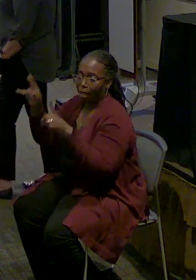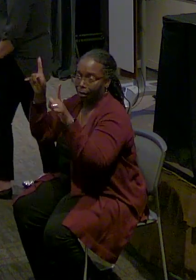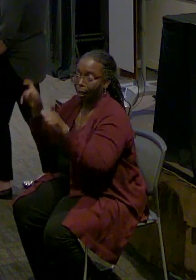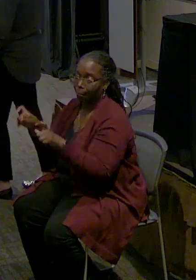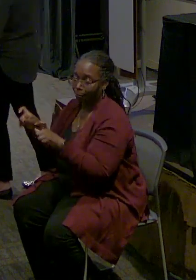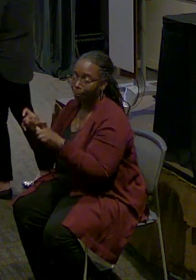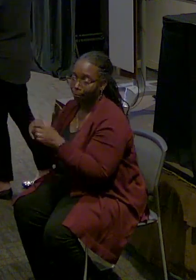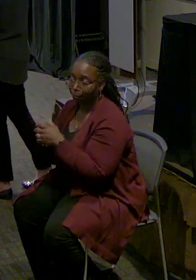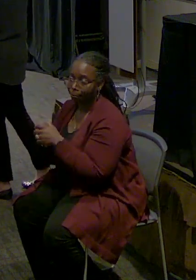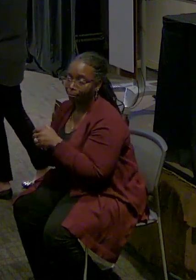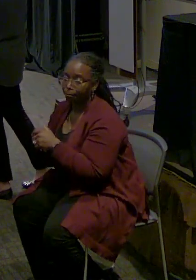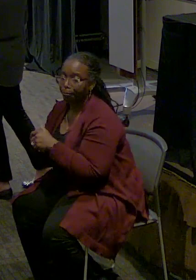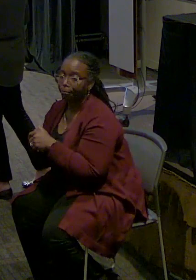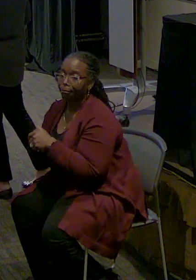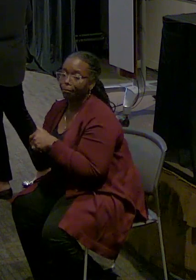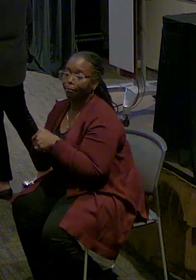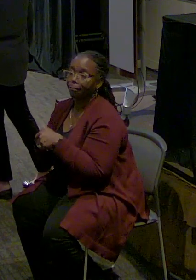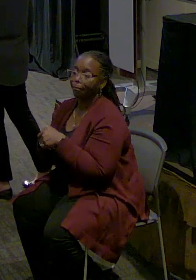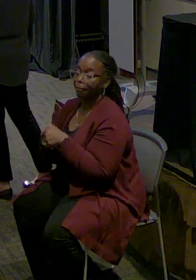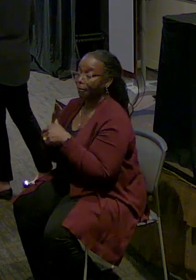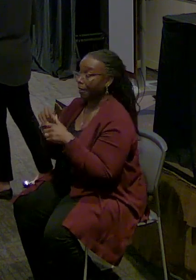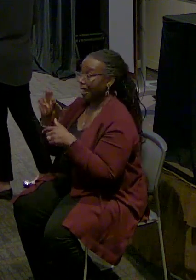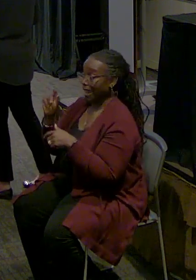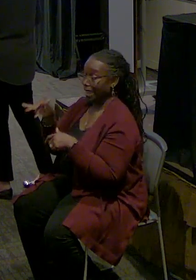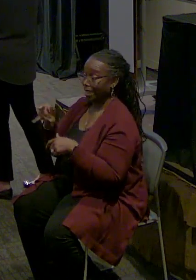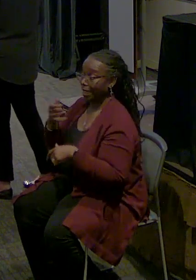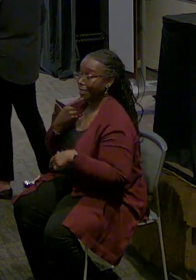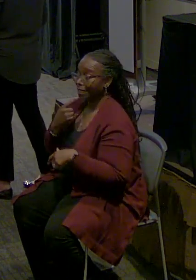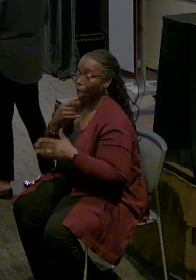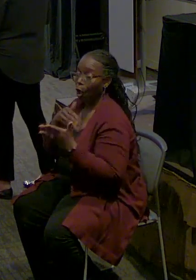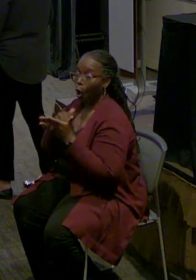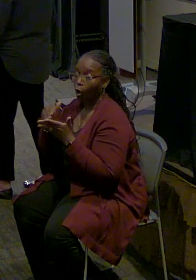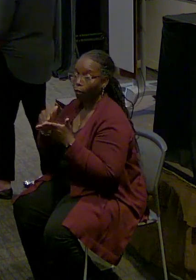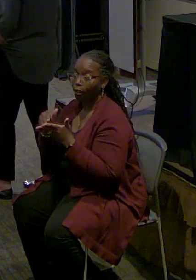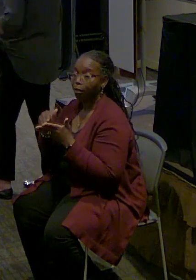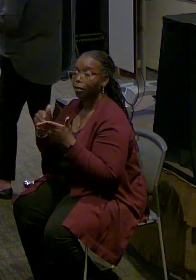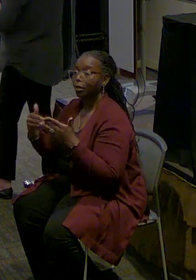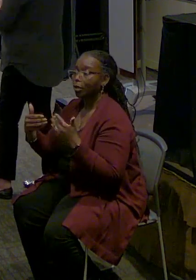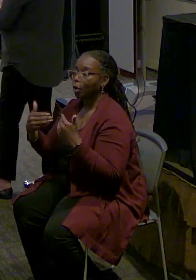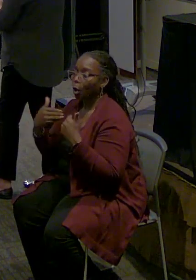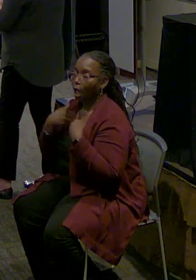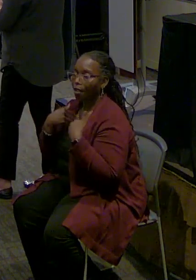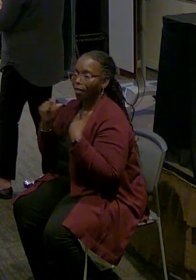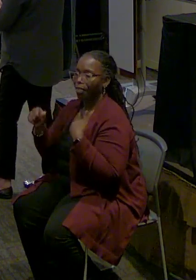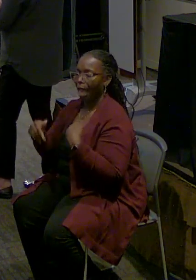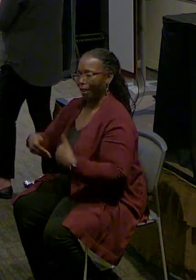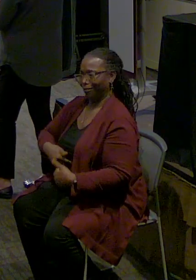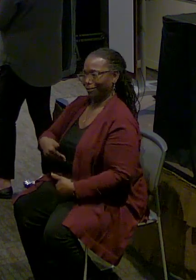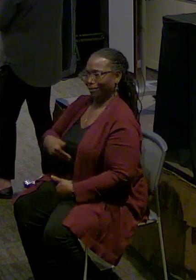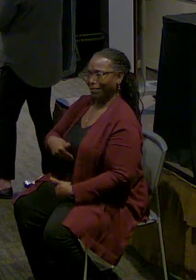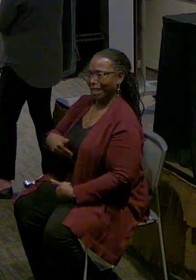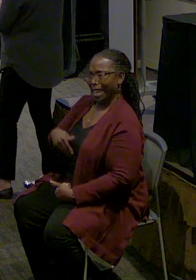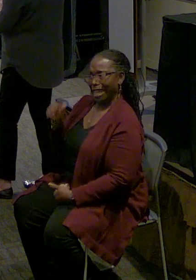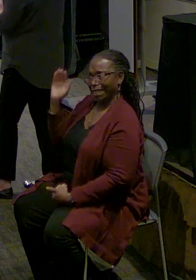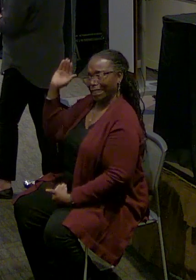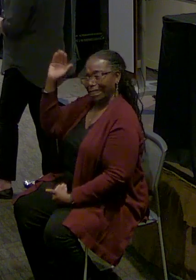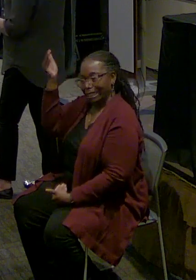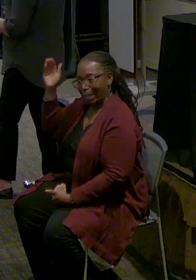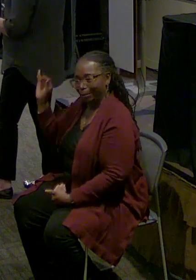up. And what Nancy likes to say is oftentimes we will have that gut feeling of it seems